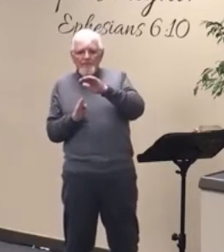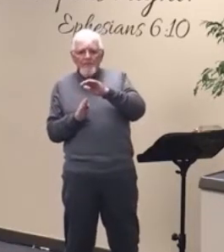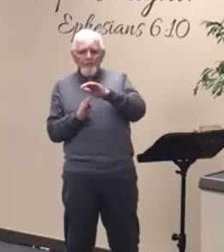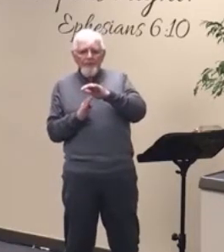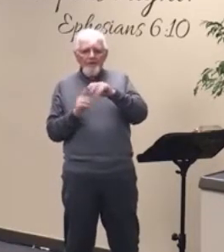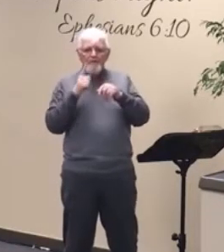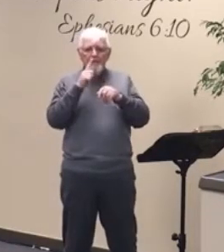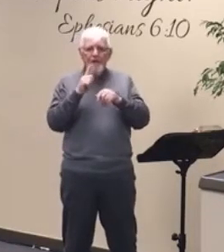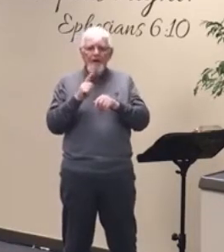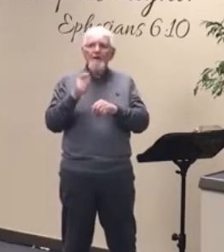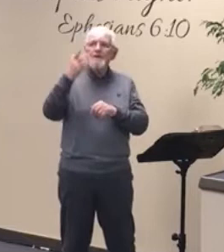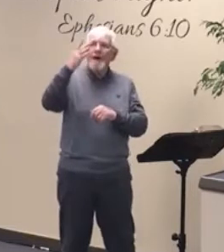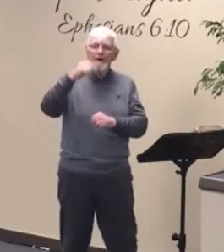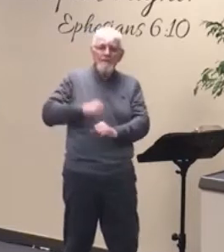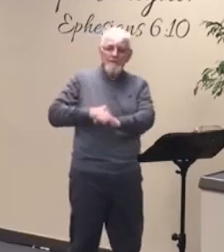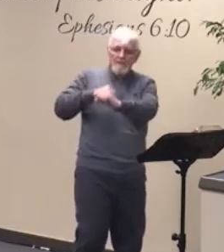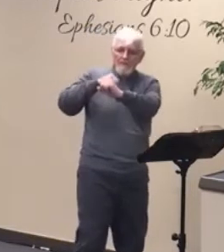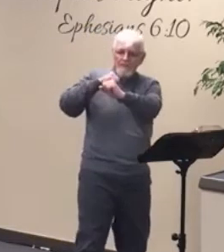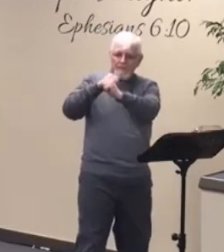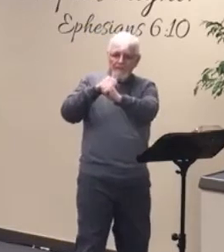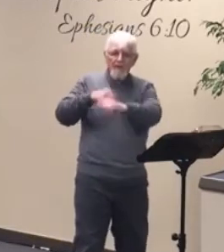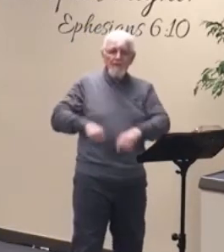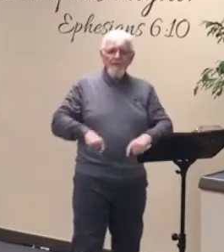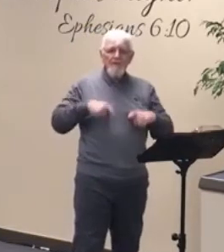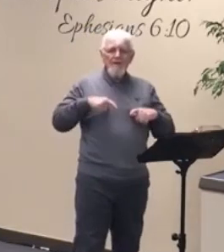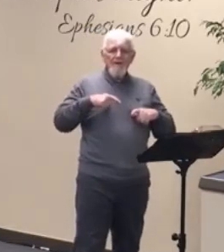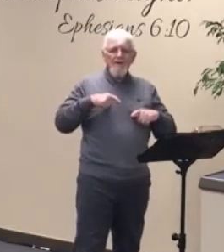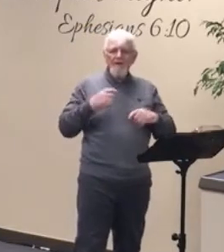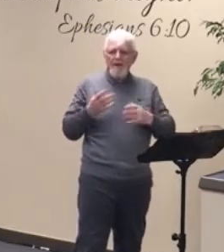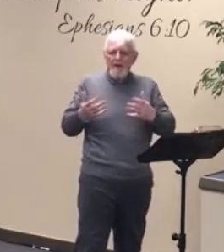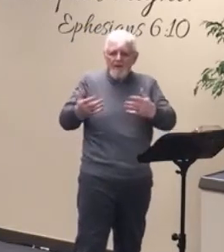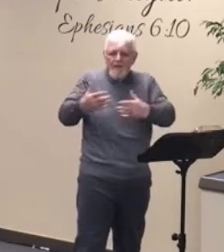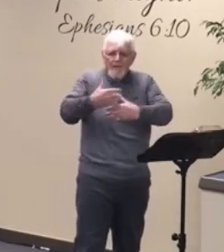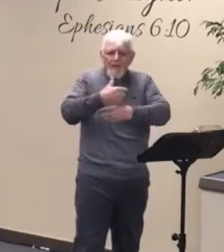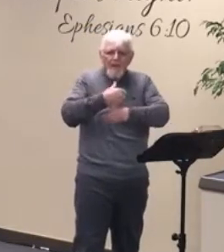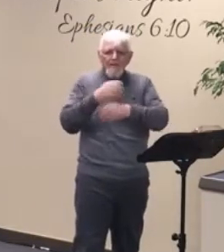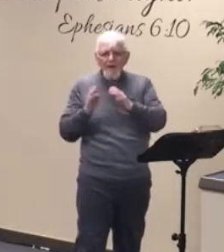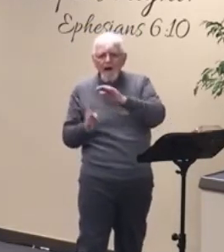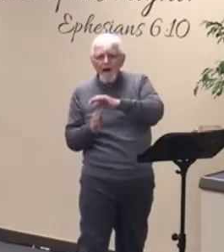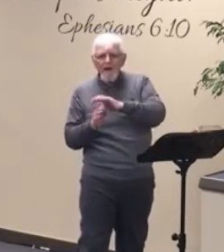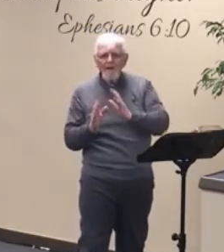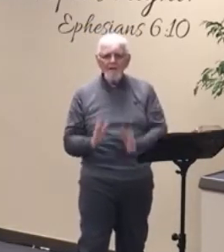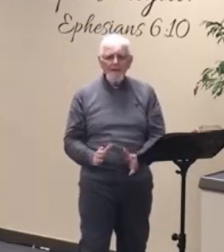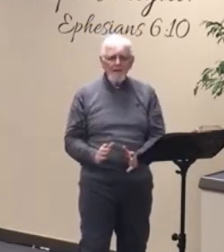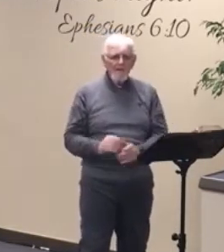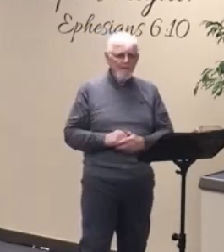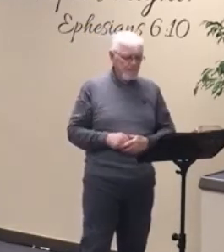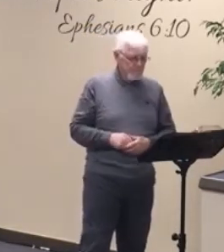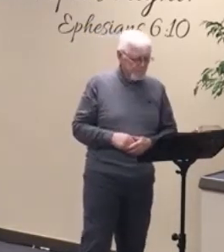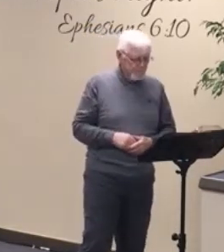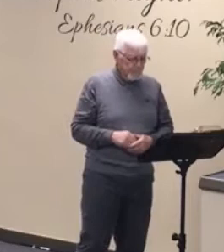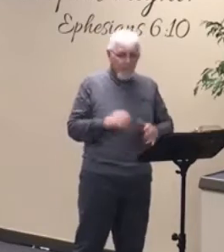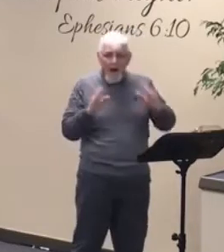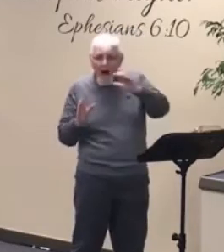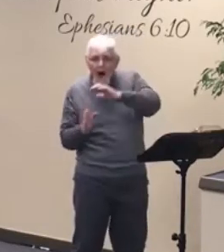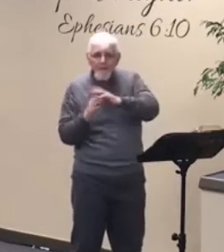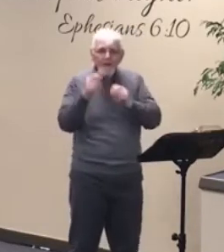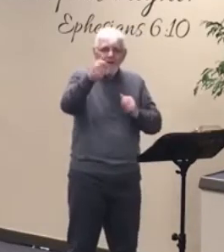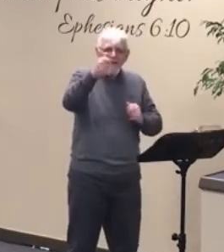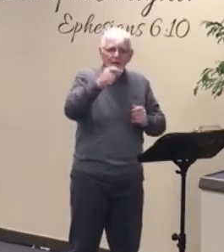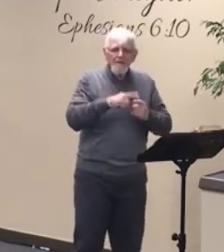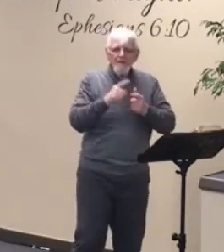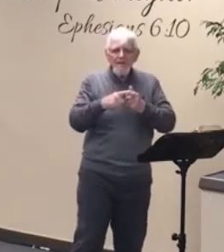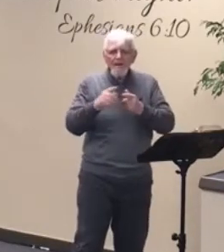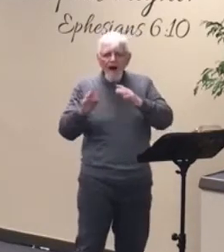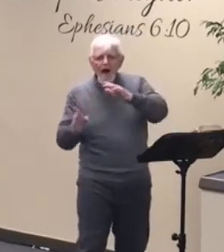God resisteth the proud and giveth grace to the humble. Now, 1 Peter 5, verse 6 says, humble yourselves, therefore,